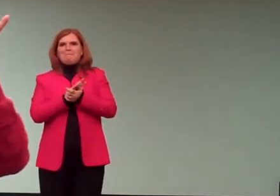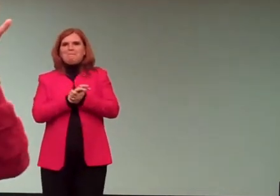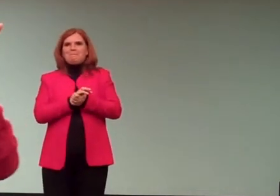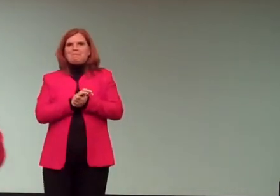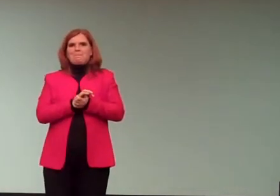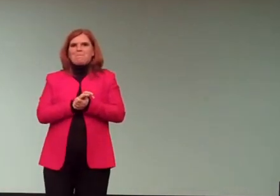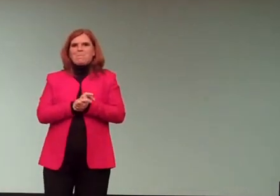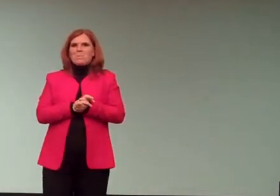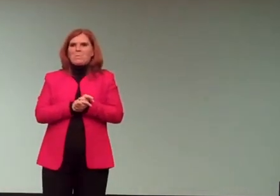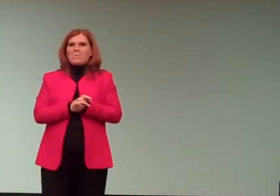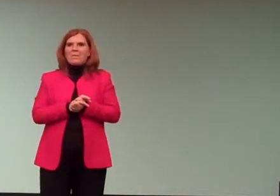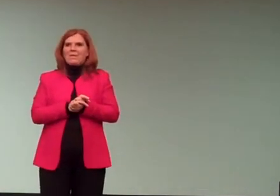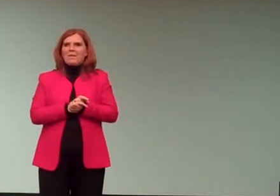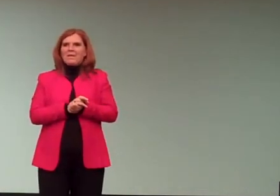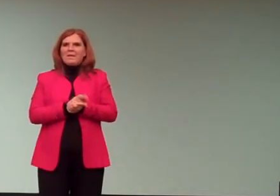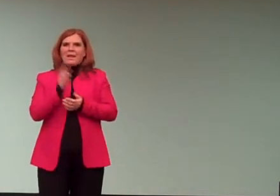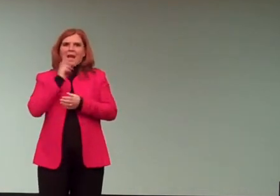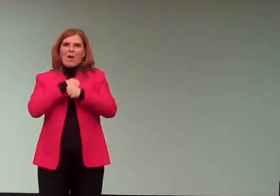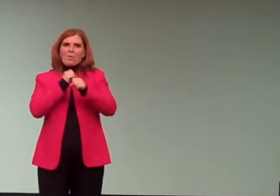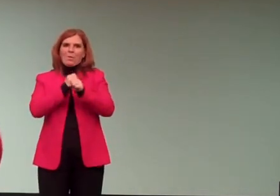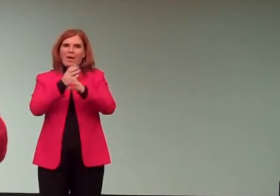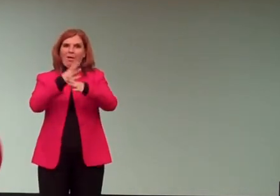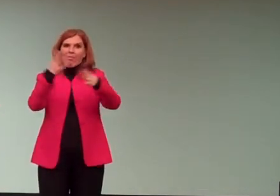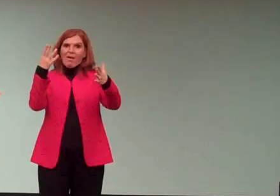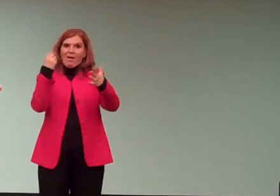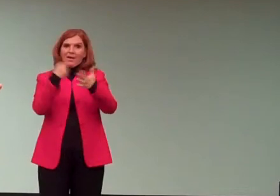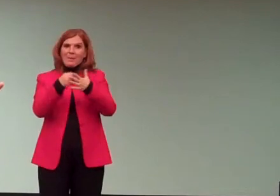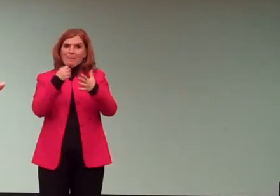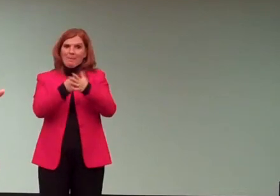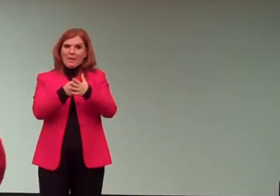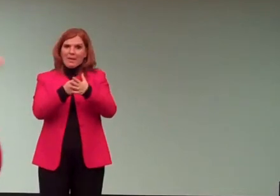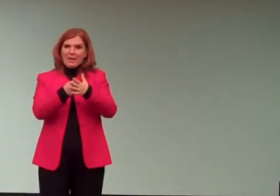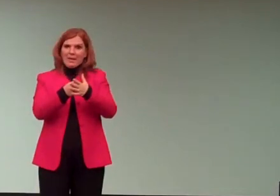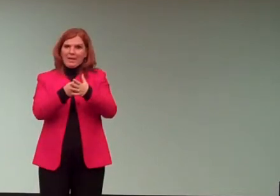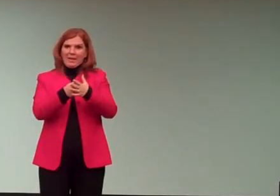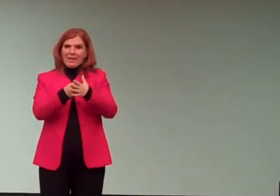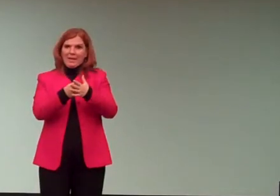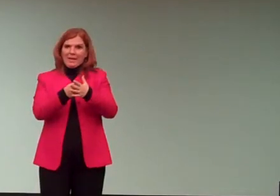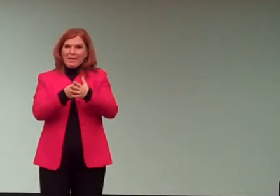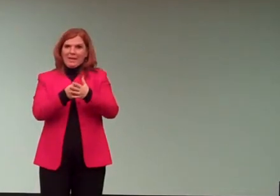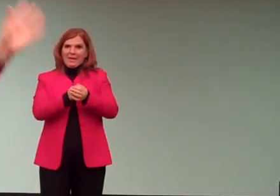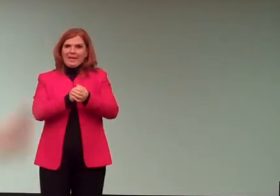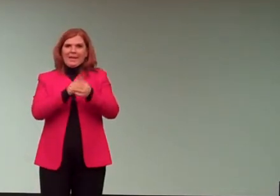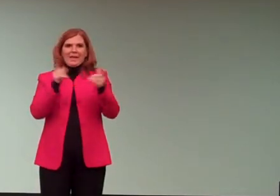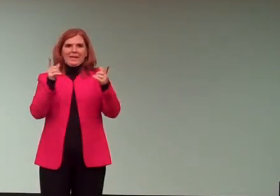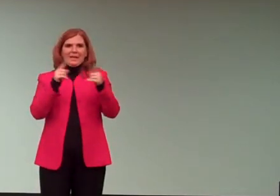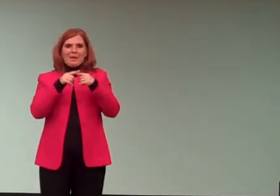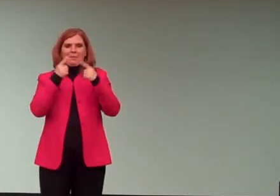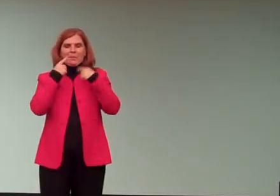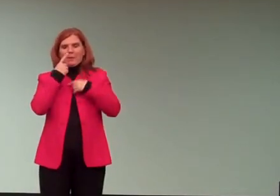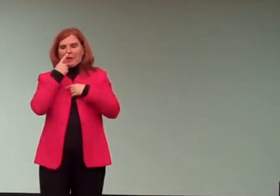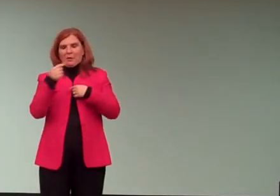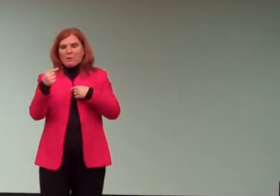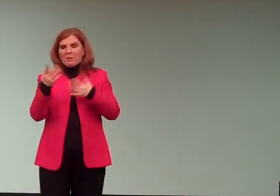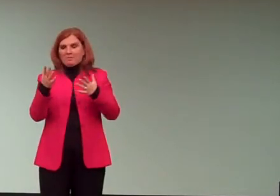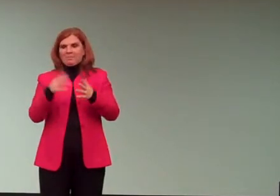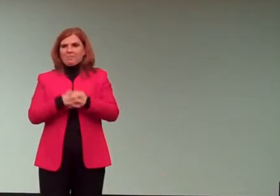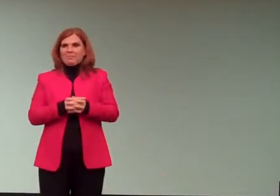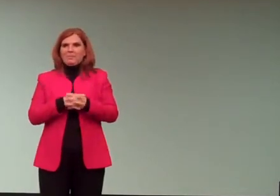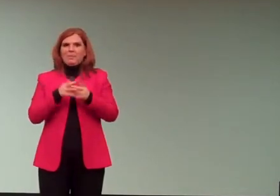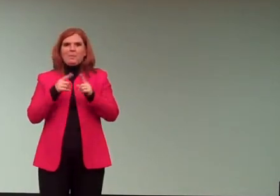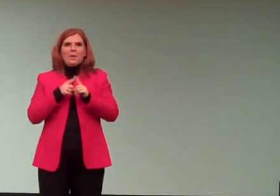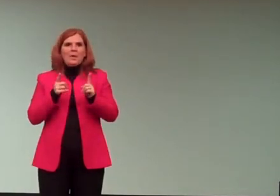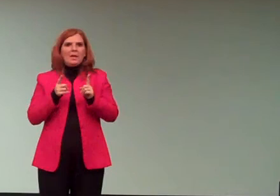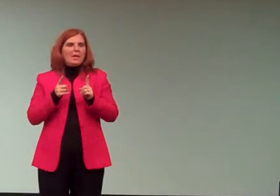And I would make a lot of money, and the study would go on the shelf and it would be completely ignored.